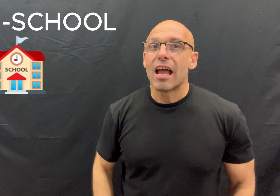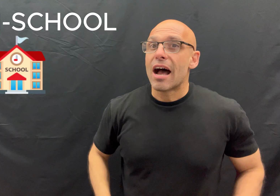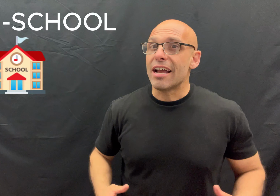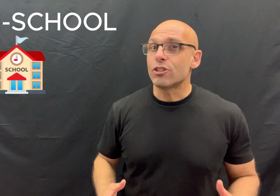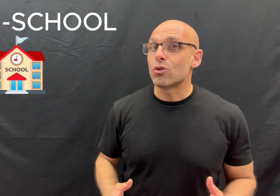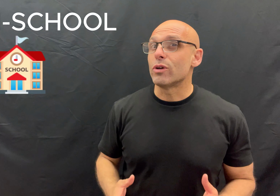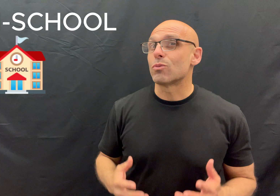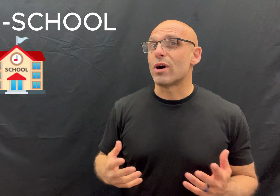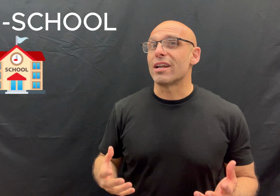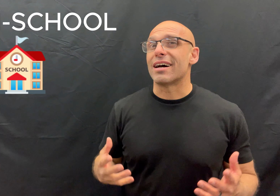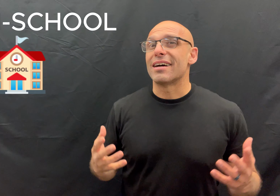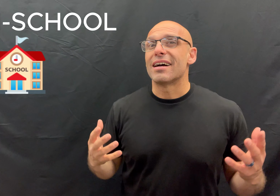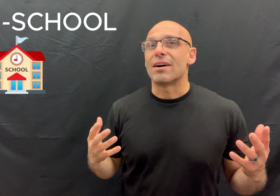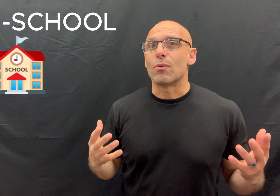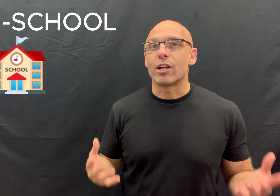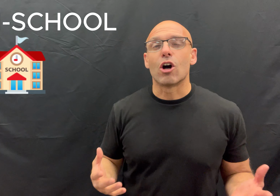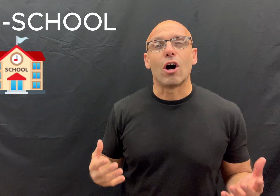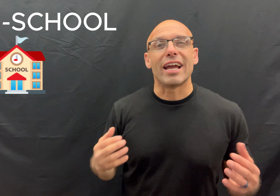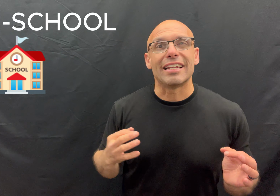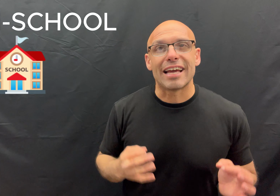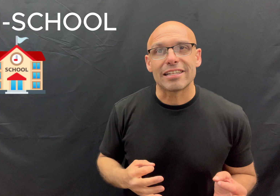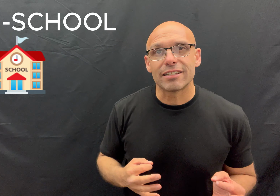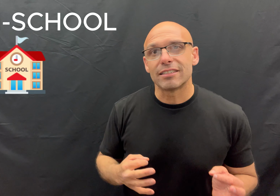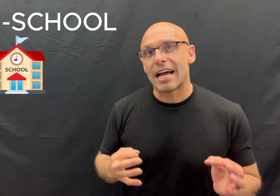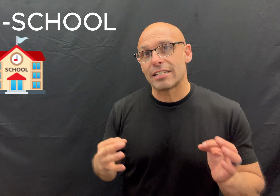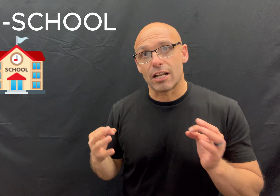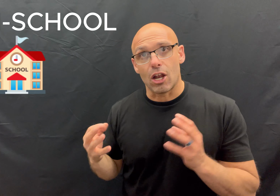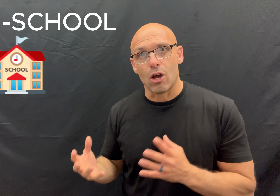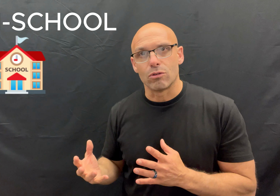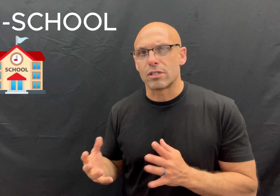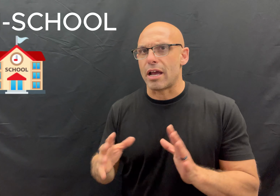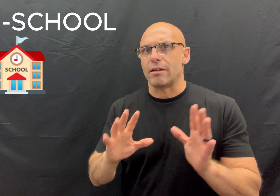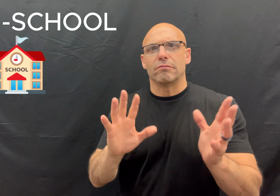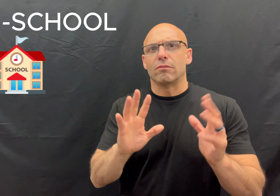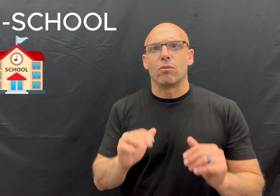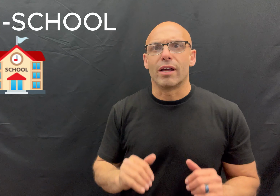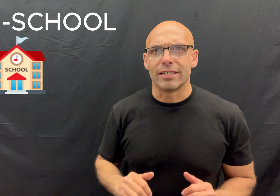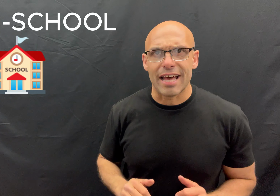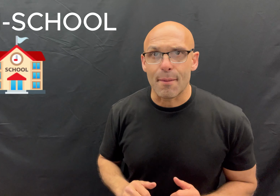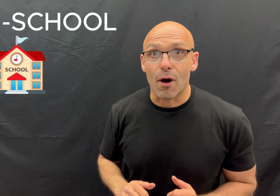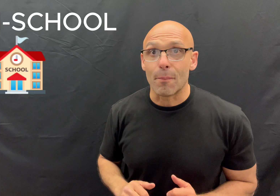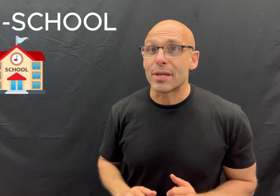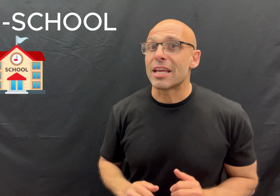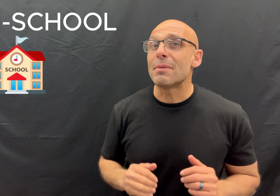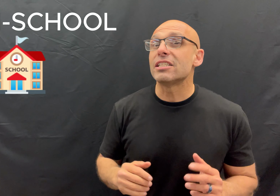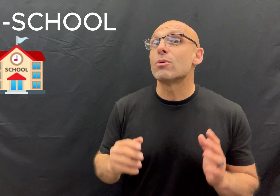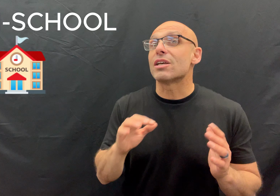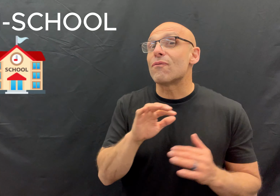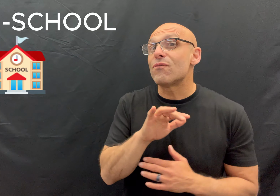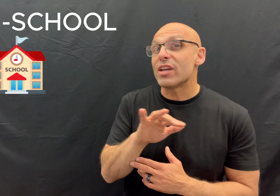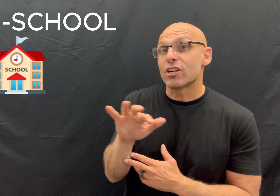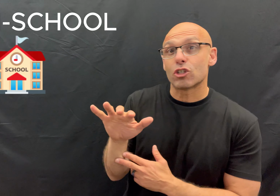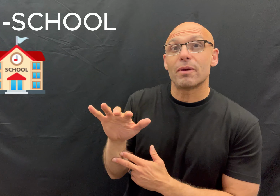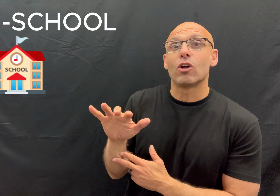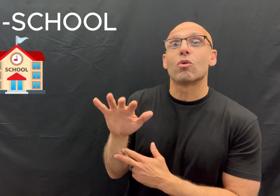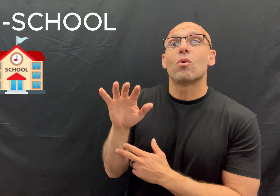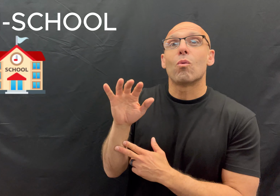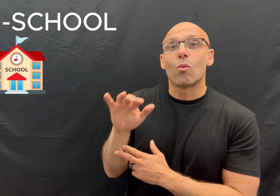High school is what we call a lexicalized loan sign. What does that all mean? It means it was a finger-spelled